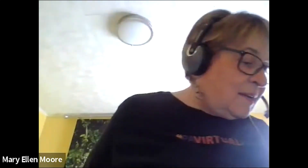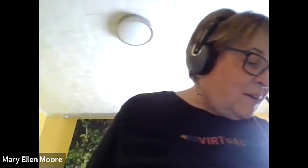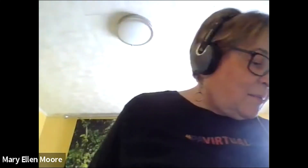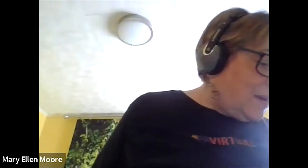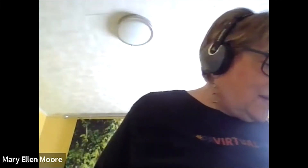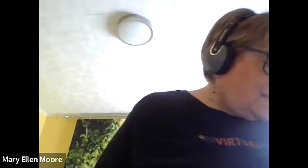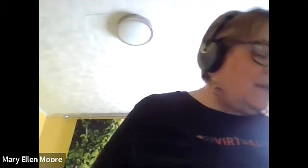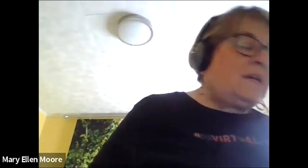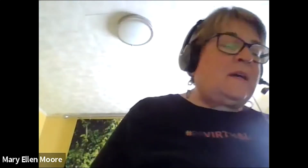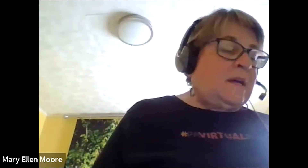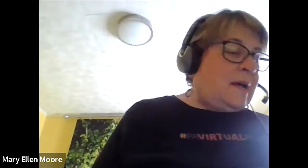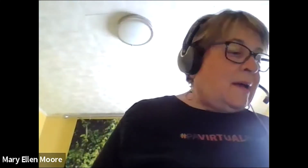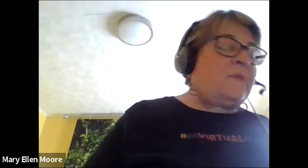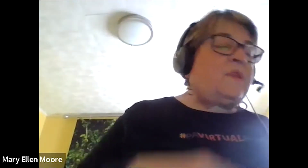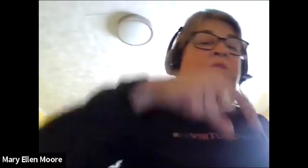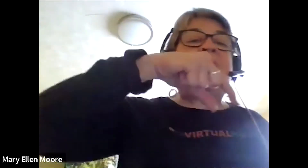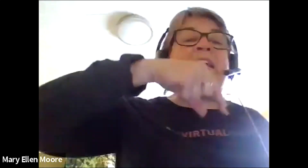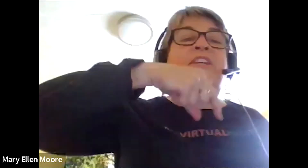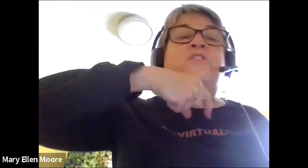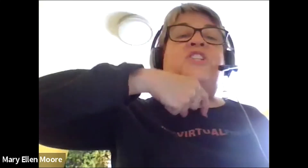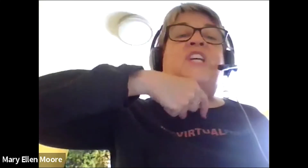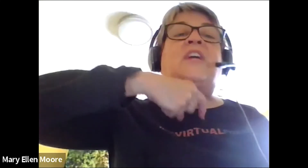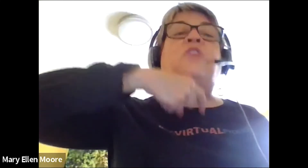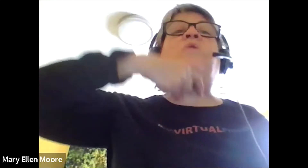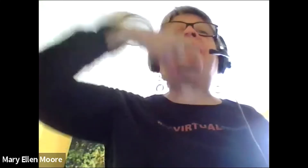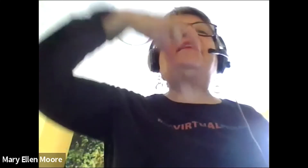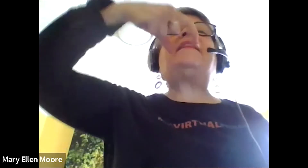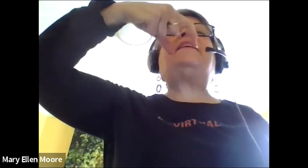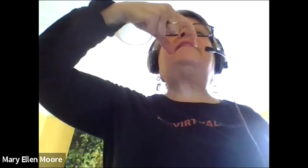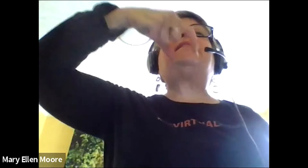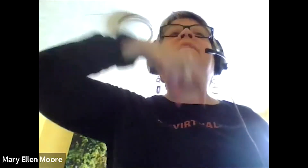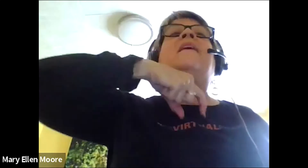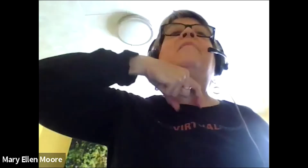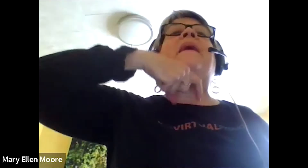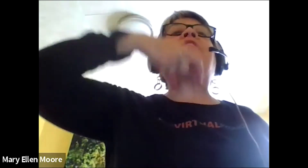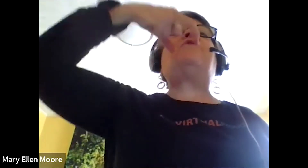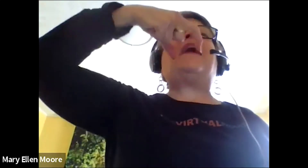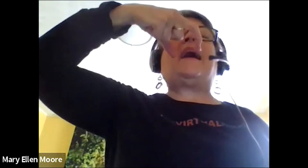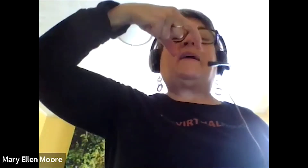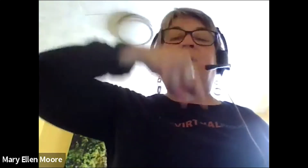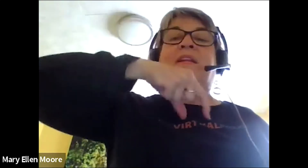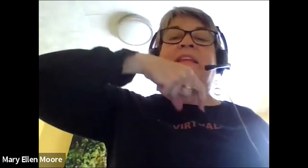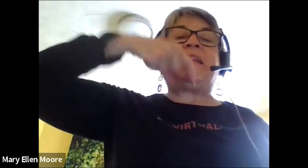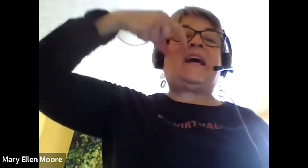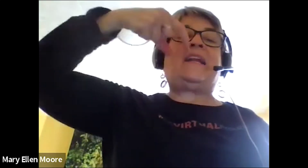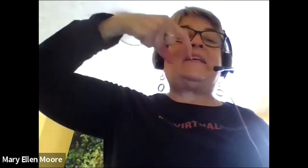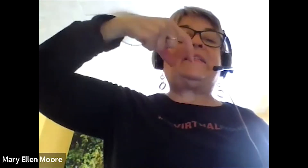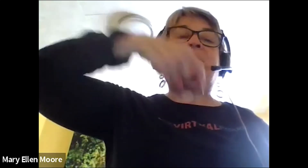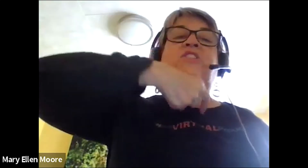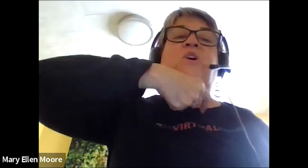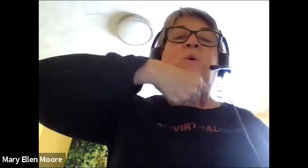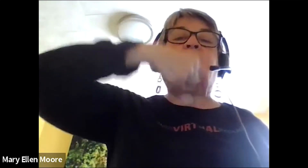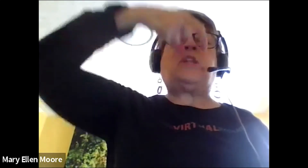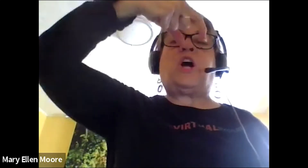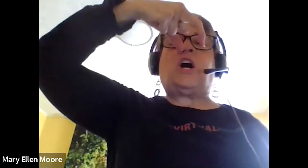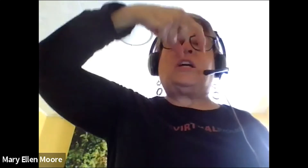All right. You take your G and go like this by your neck. What do you think that is? To show a long